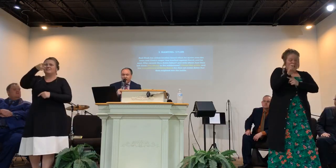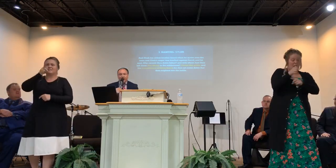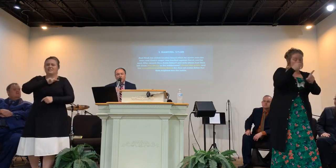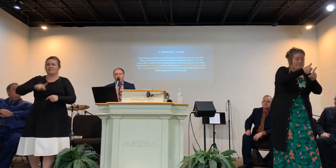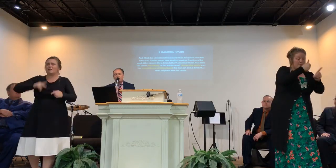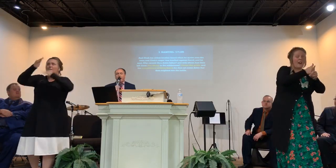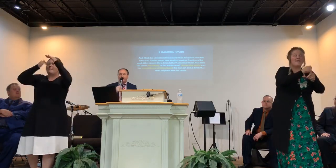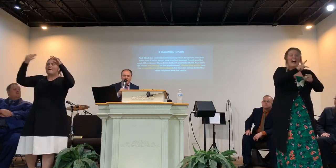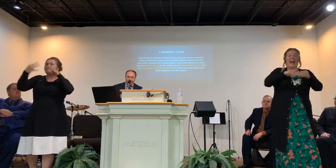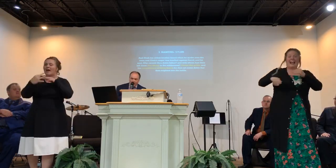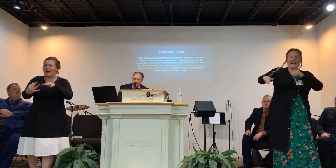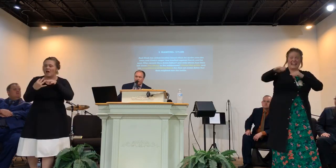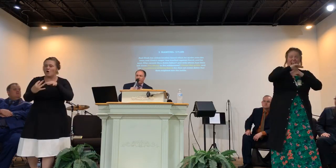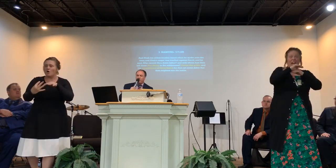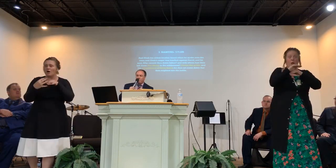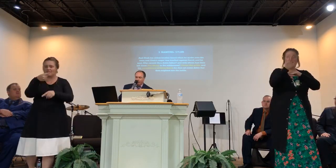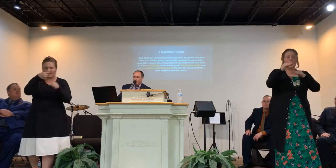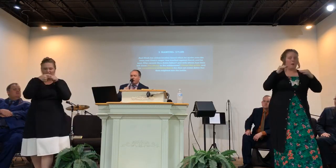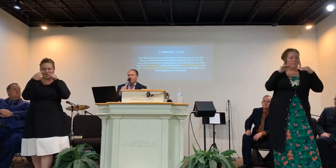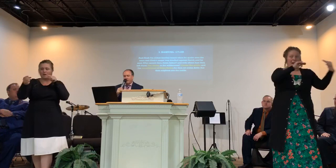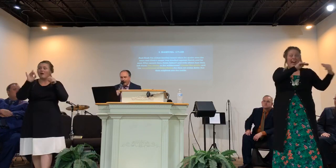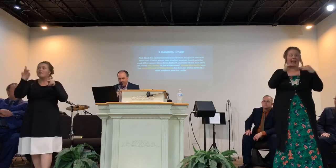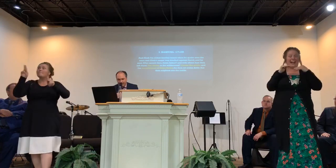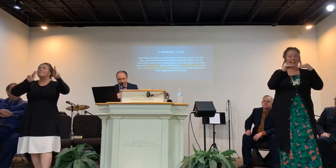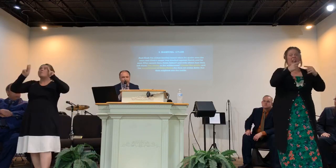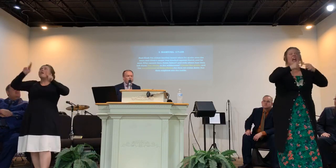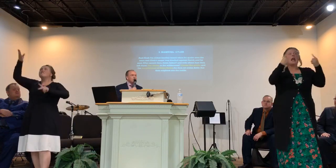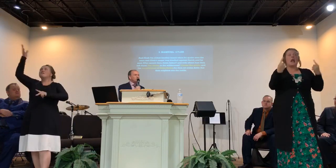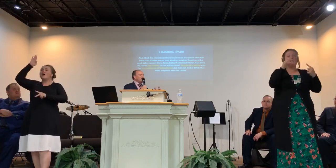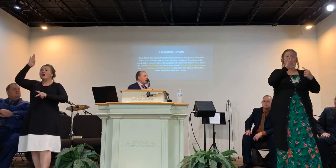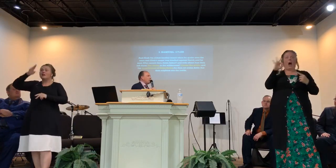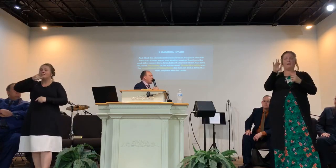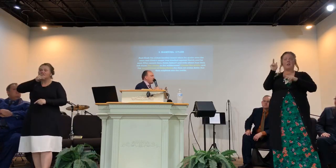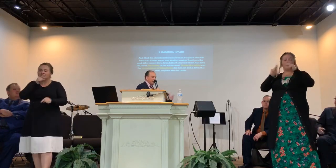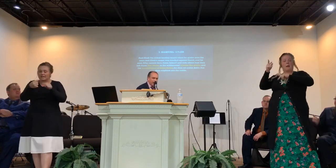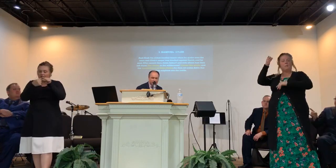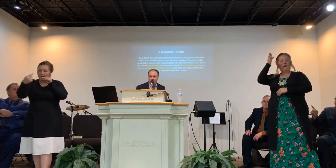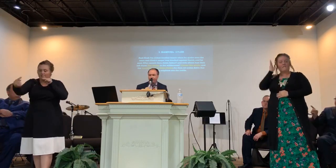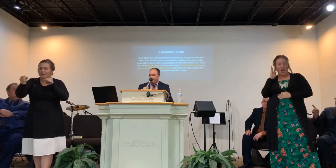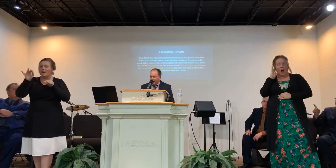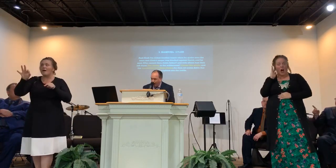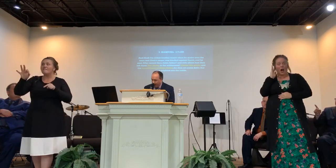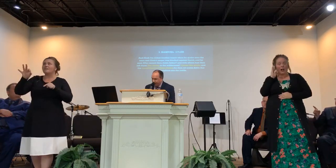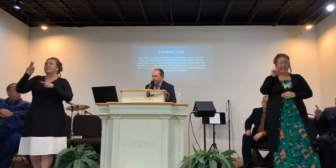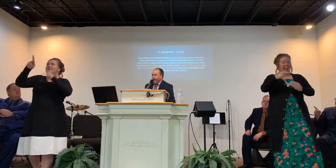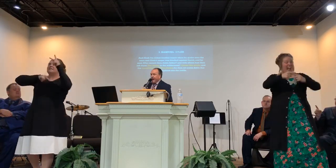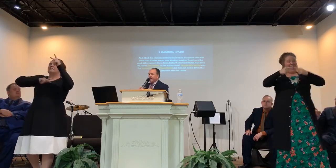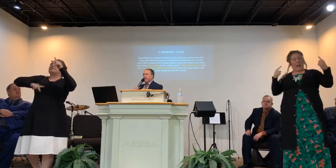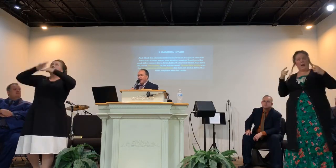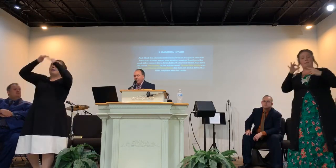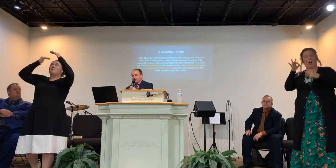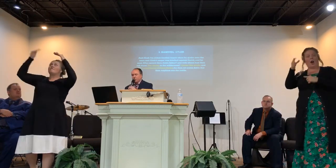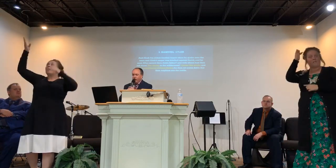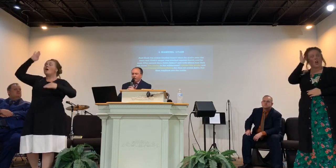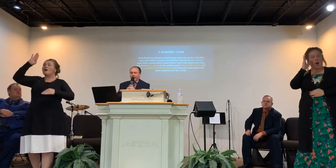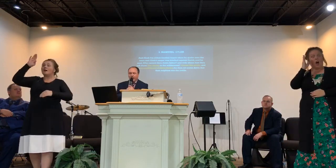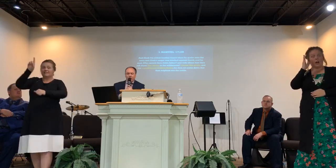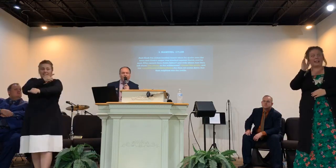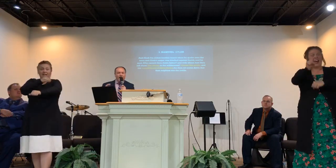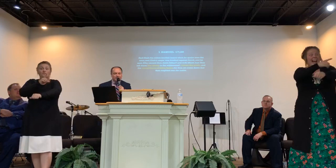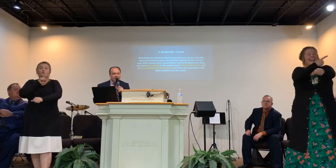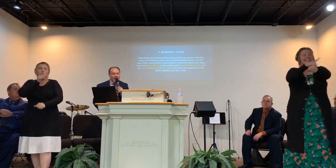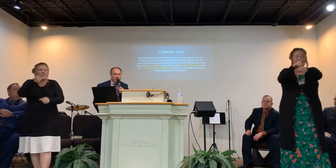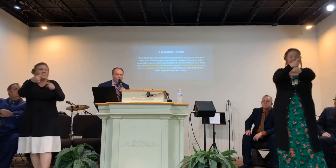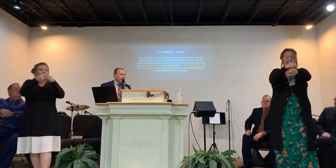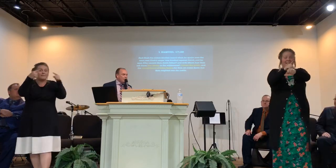battle. He was the enemy of the people of God. He was the enemy of the kingdom of God. And David's real